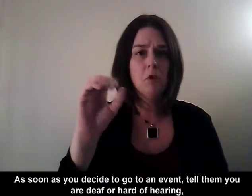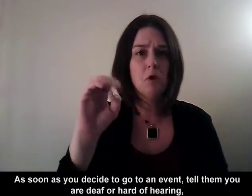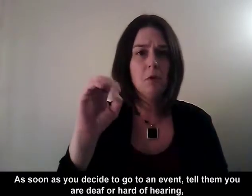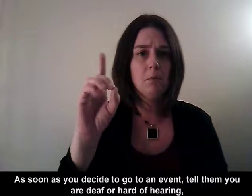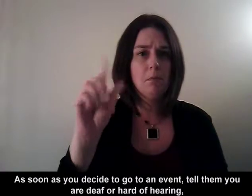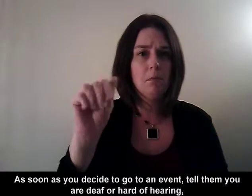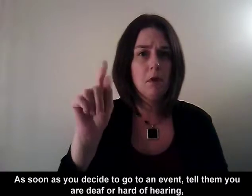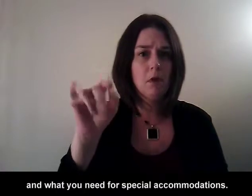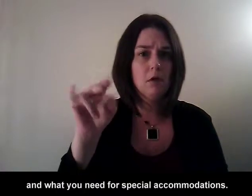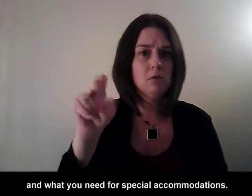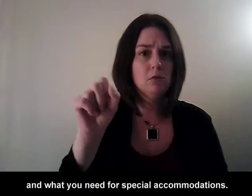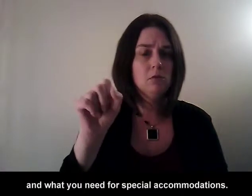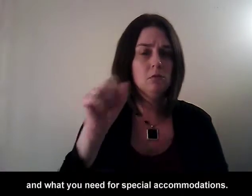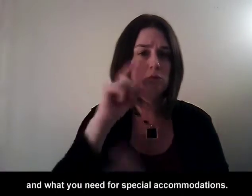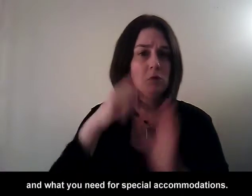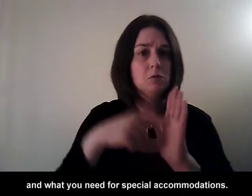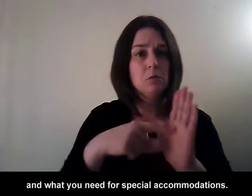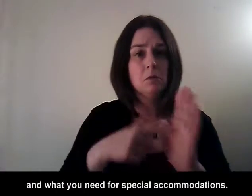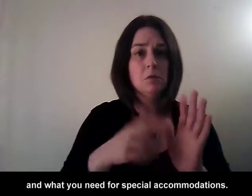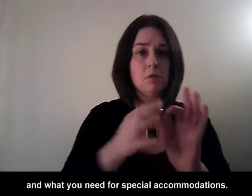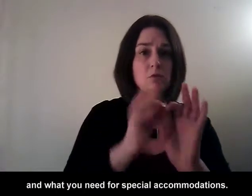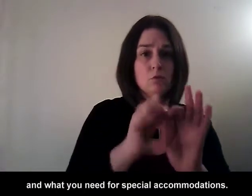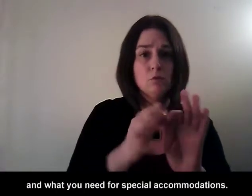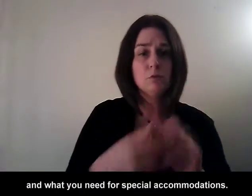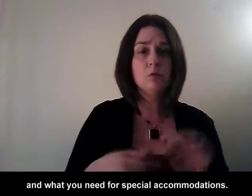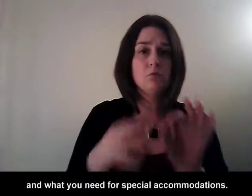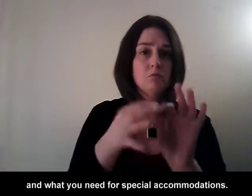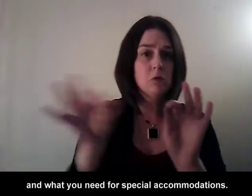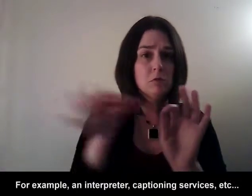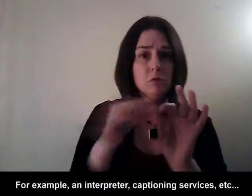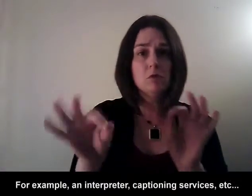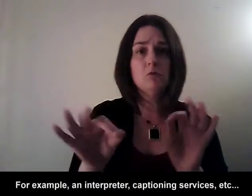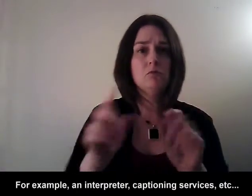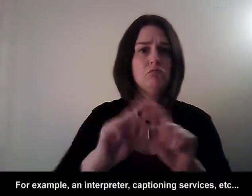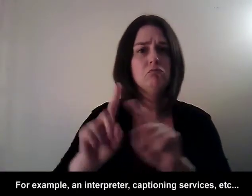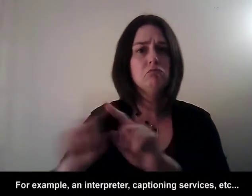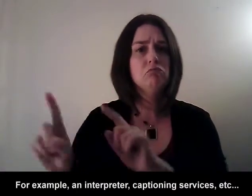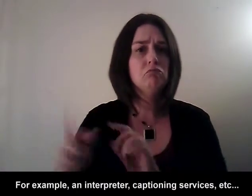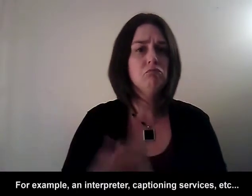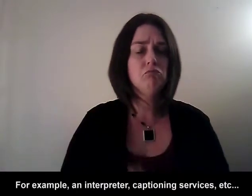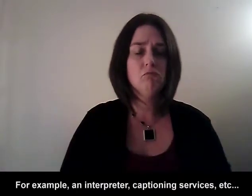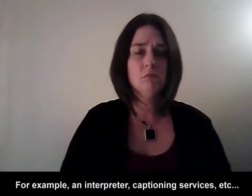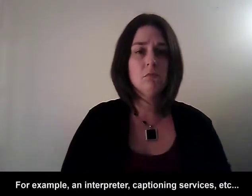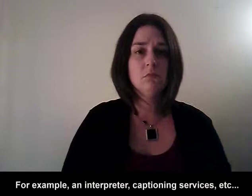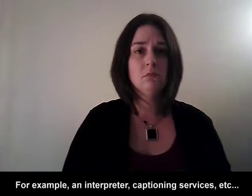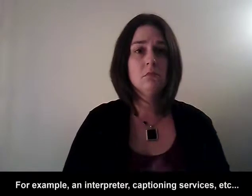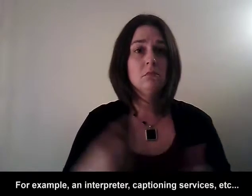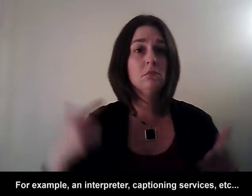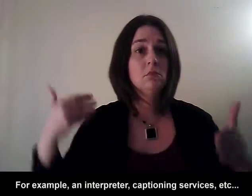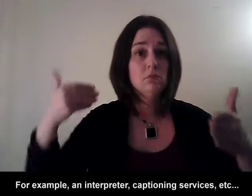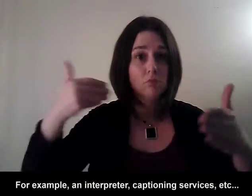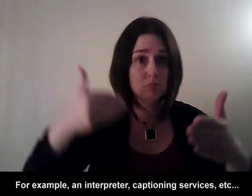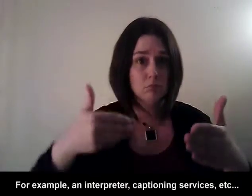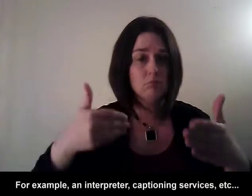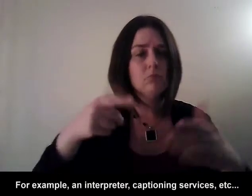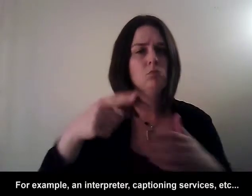are deaf or hard of hearing and what you need for special accommodations. For example, an interpreter, captioning